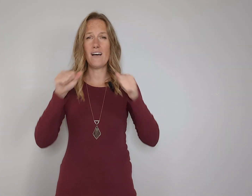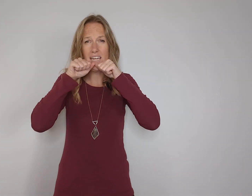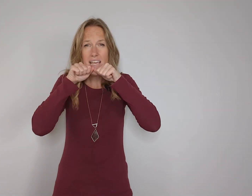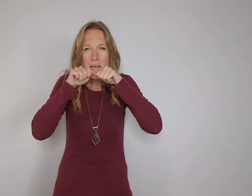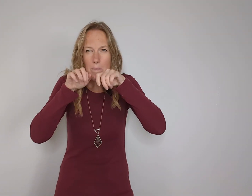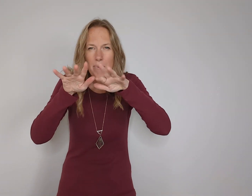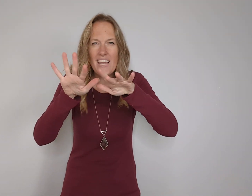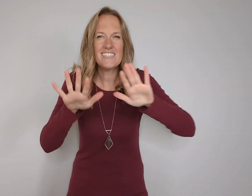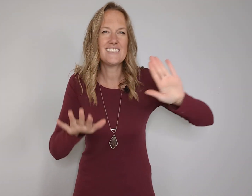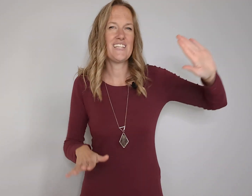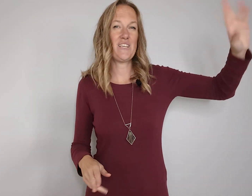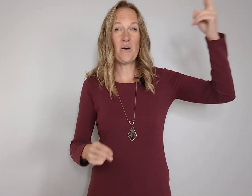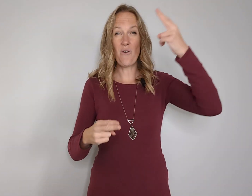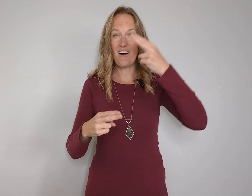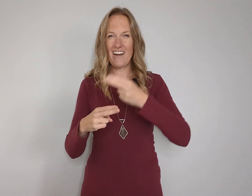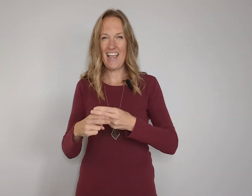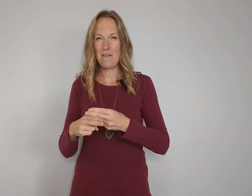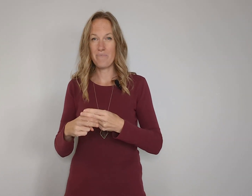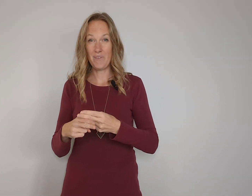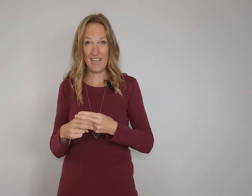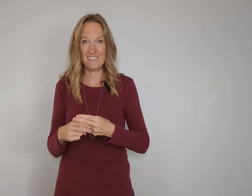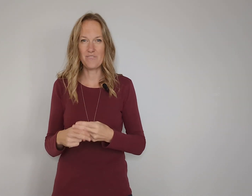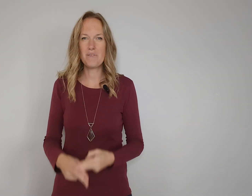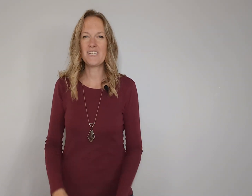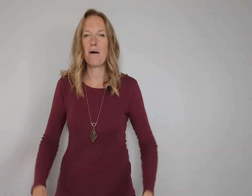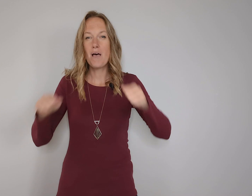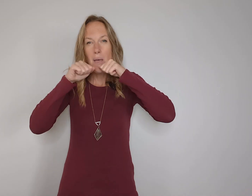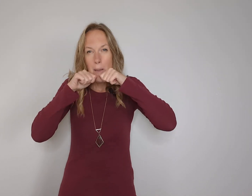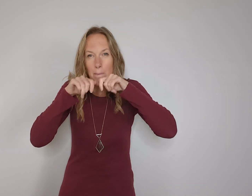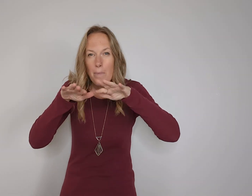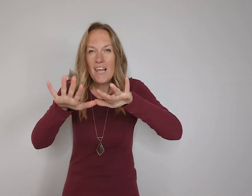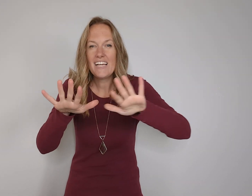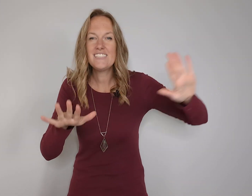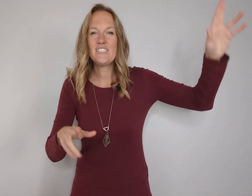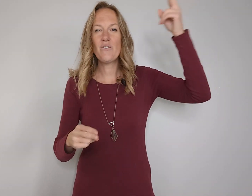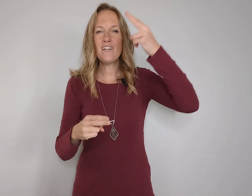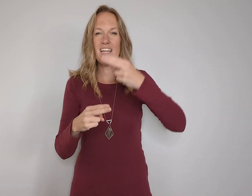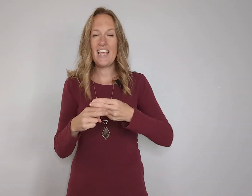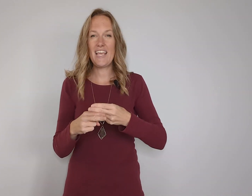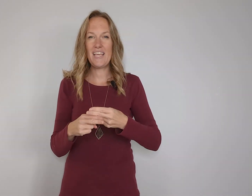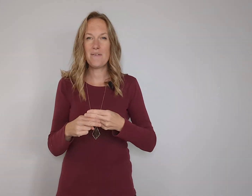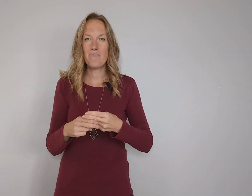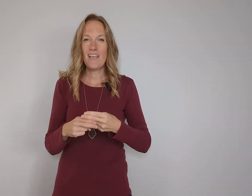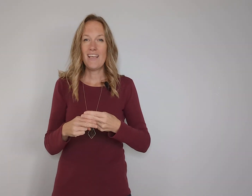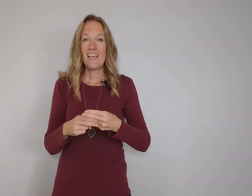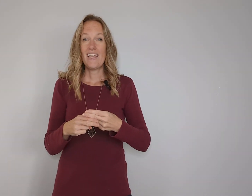on. Bless your name. Okay, so from the top, bless your name in